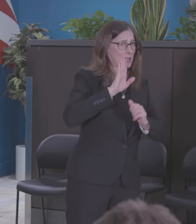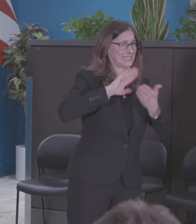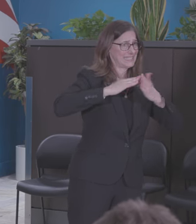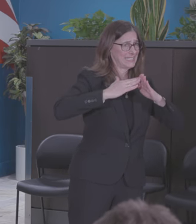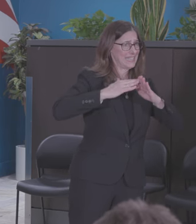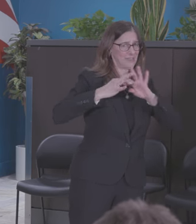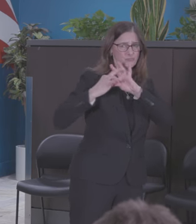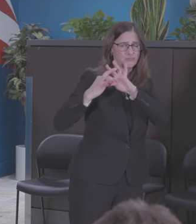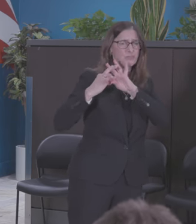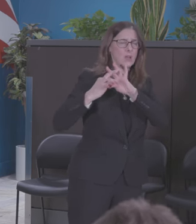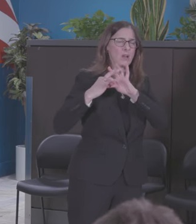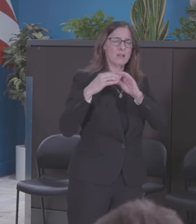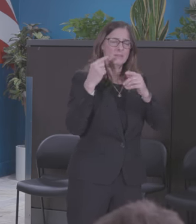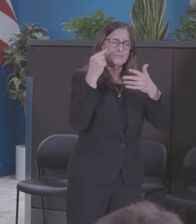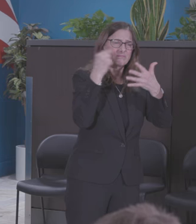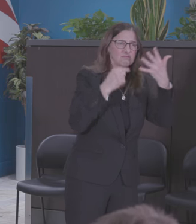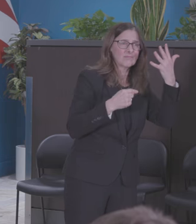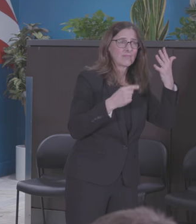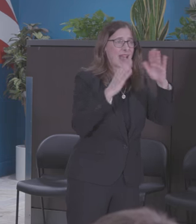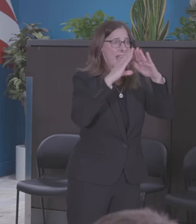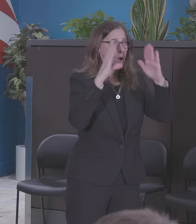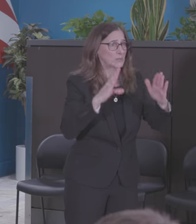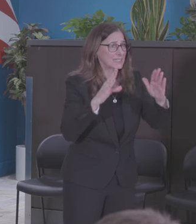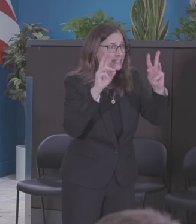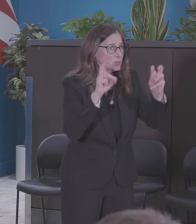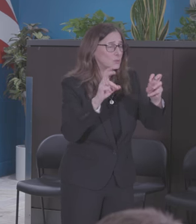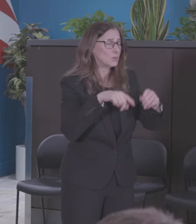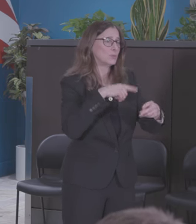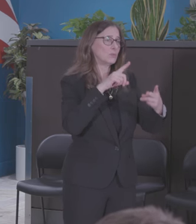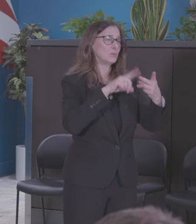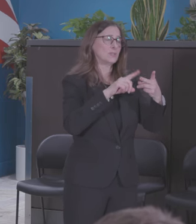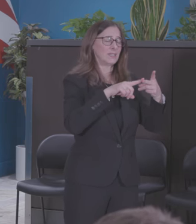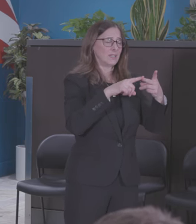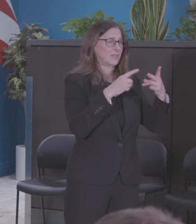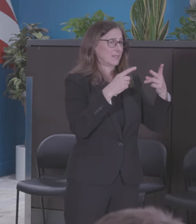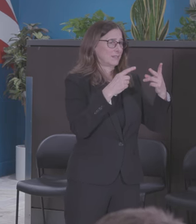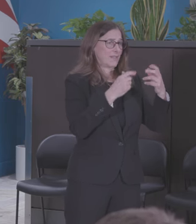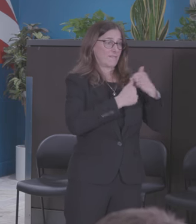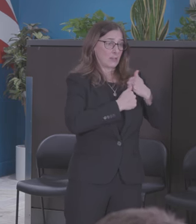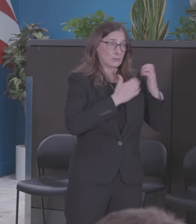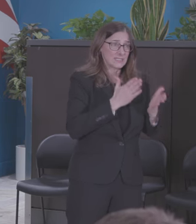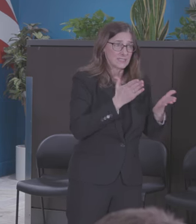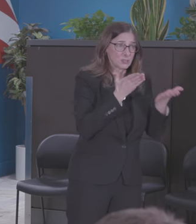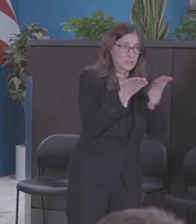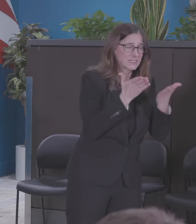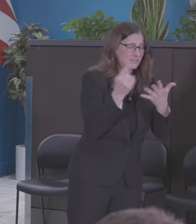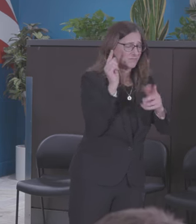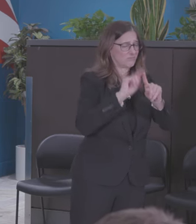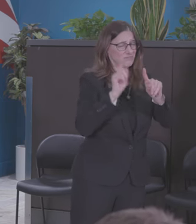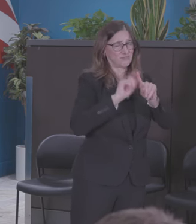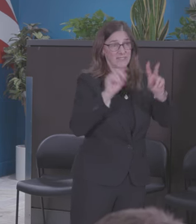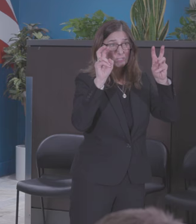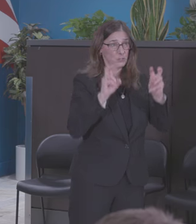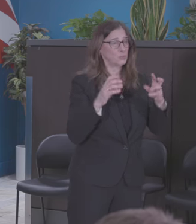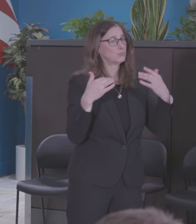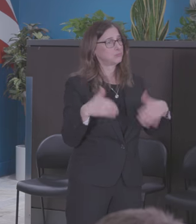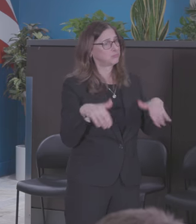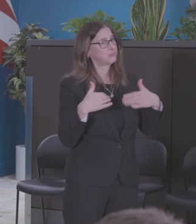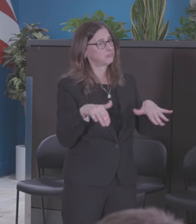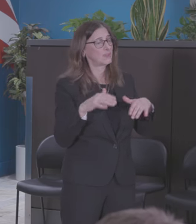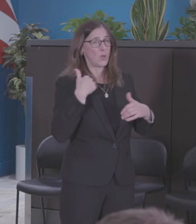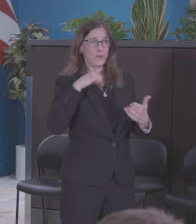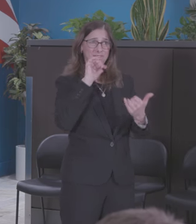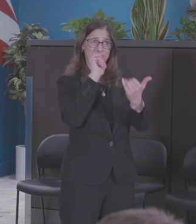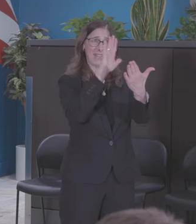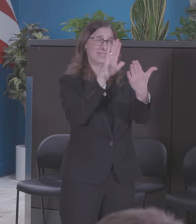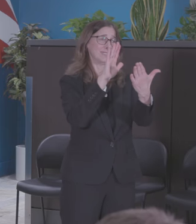every possible way. We are so grateful and thankful to work alongside this administration, which is facing challenges at a scale